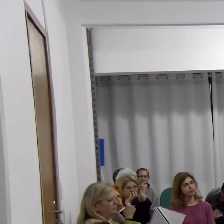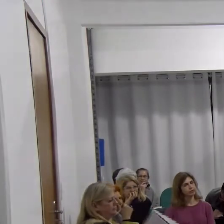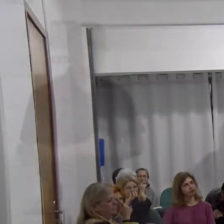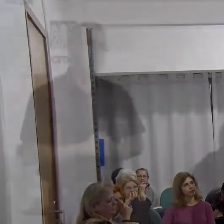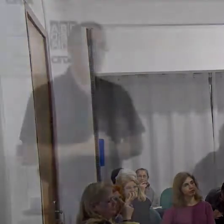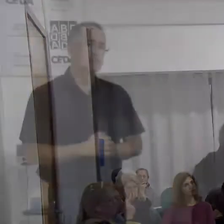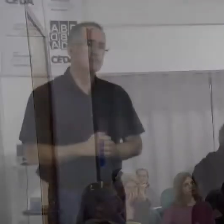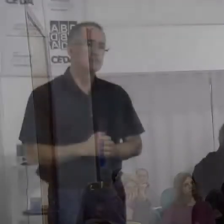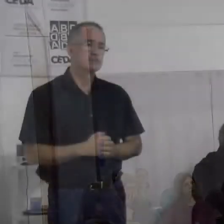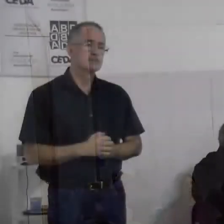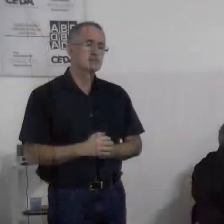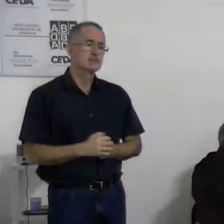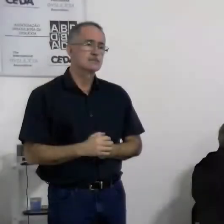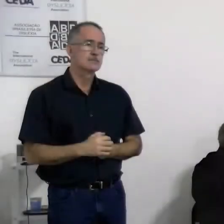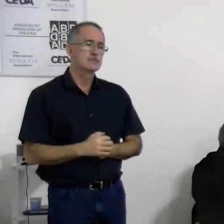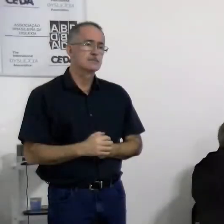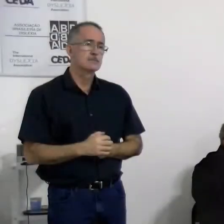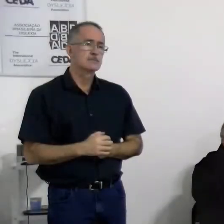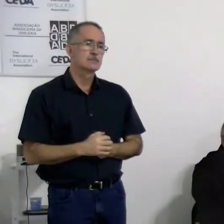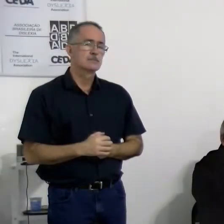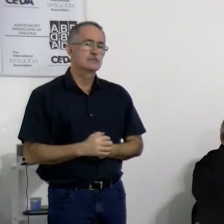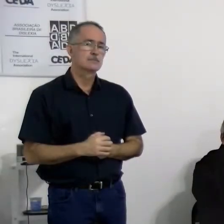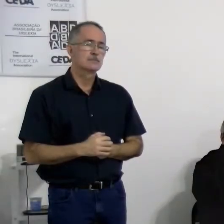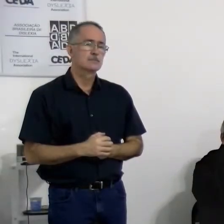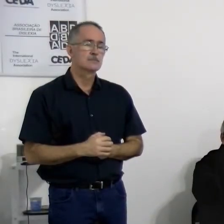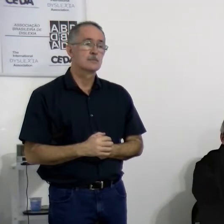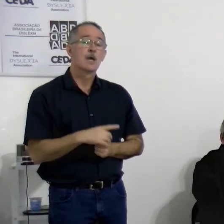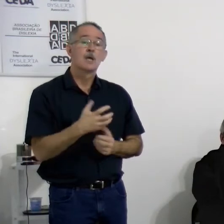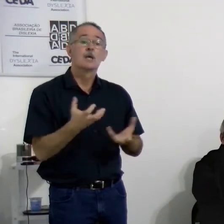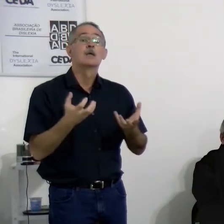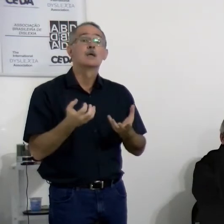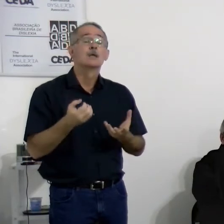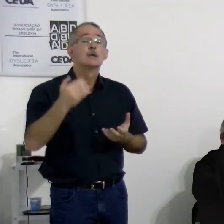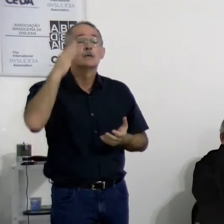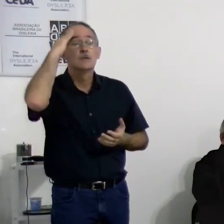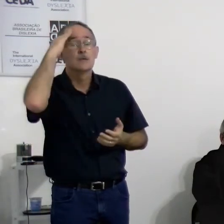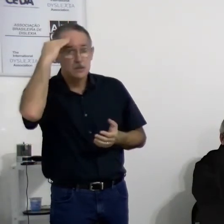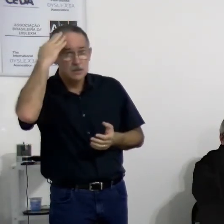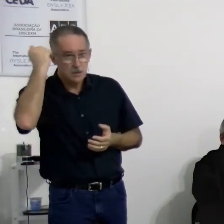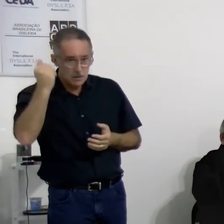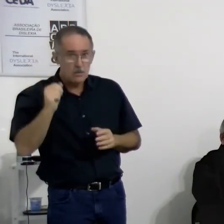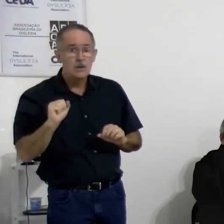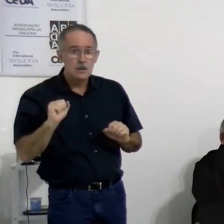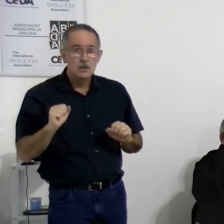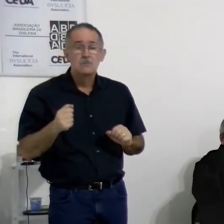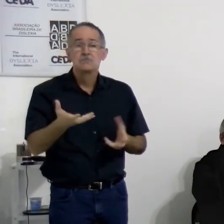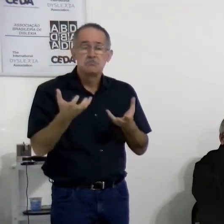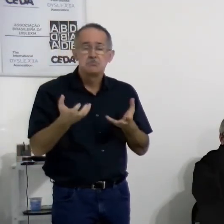children that I thought was really interesting. Ah, ele gostaria de saber se vocês gostariam de perguntar